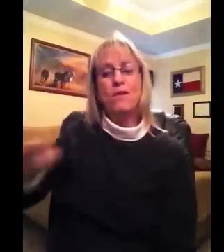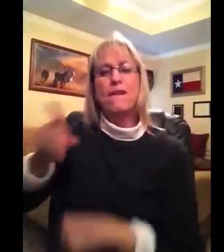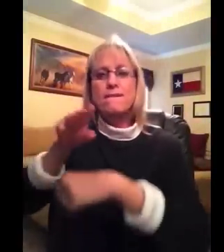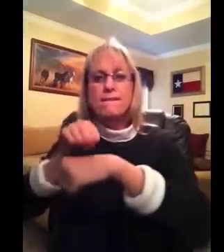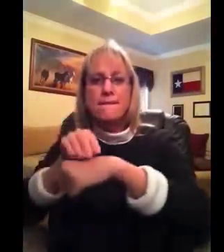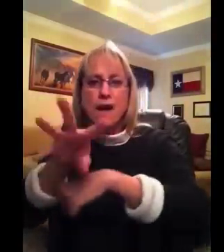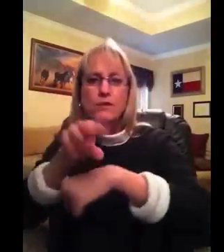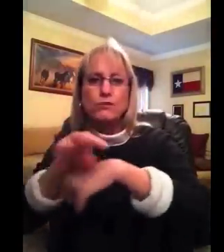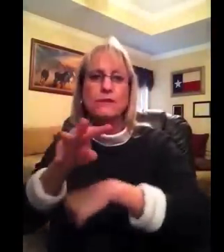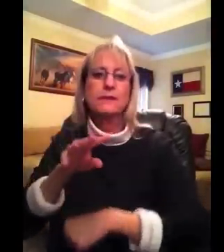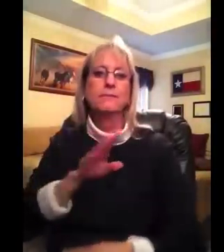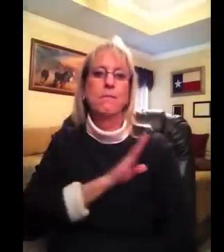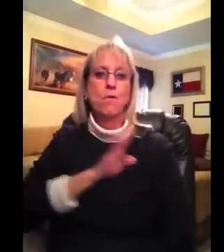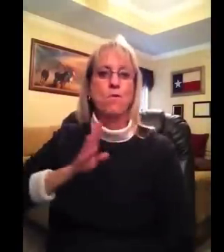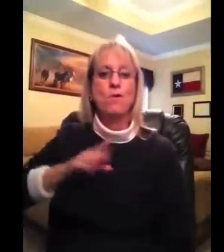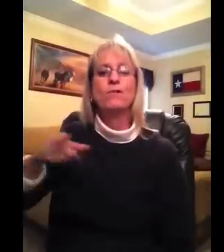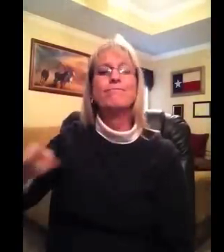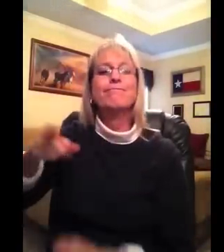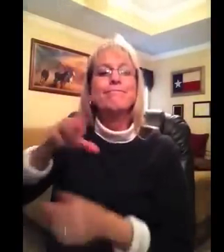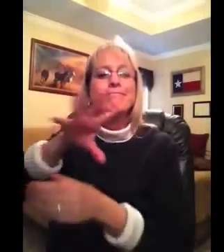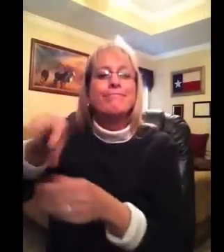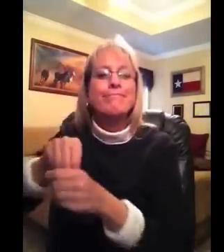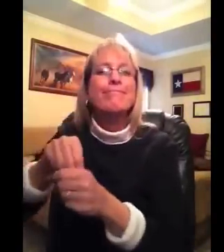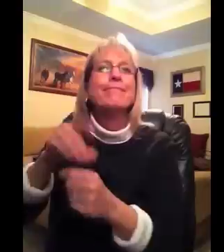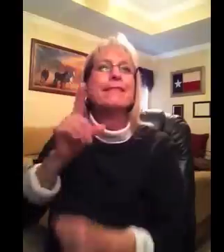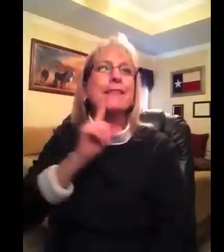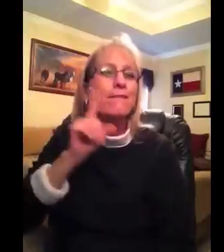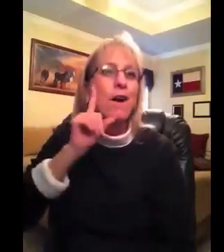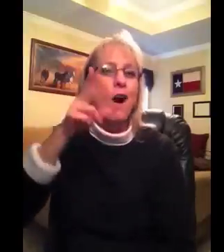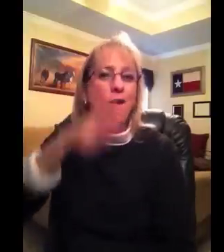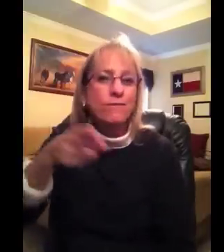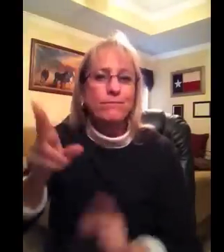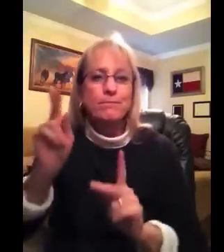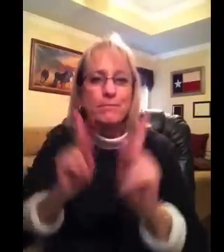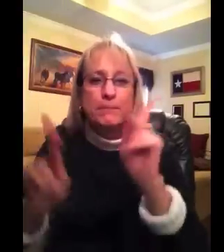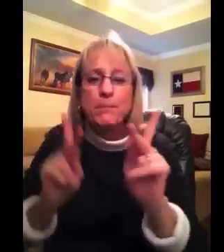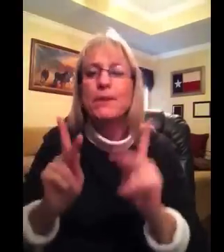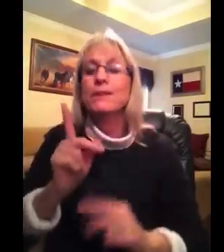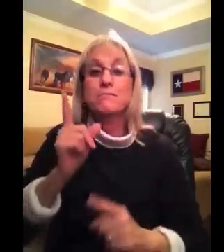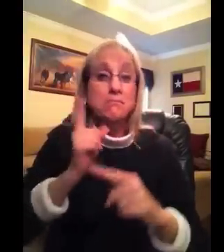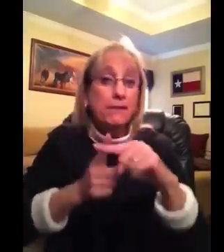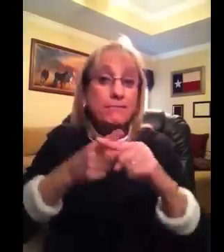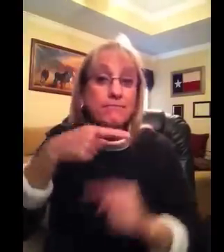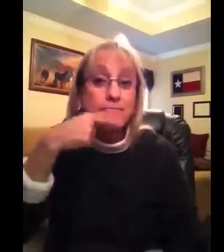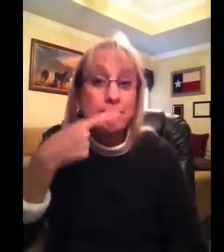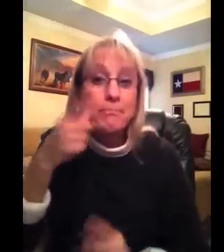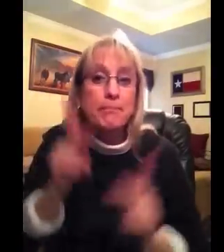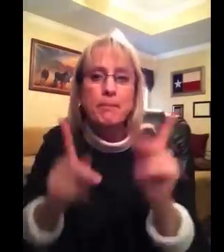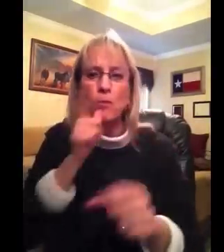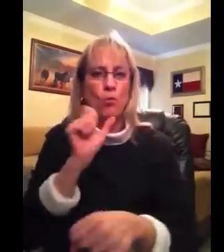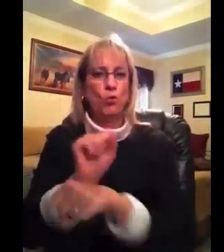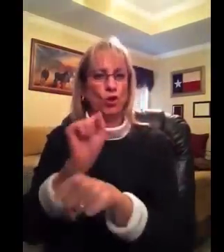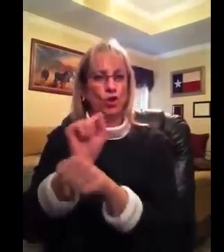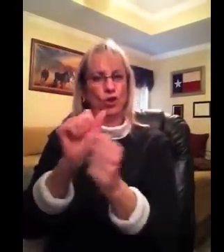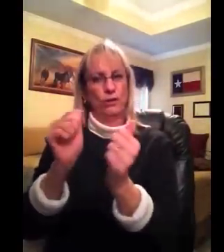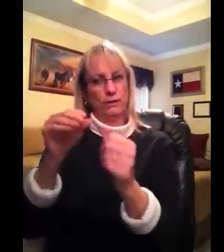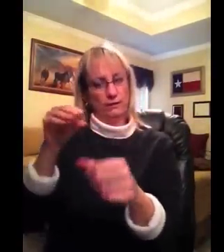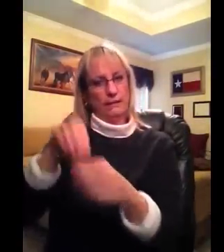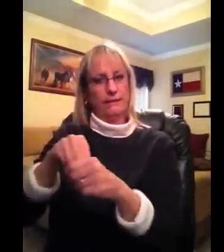The Deaf and Hard of Hearing Community Advisory Board consists of deaf, hard of hearing, and hearing